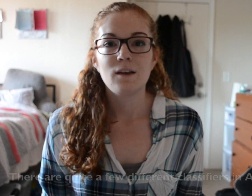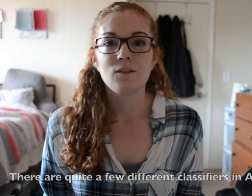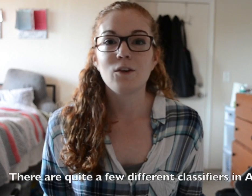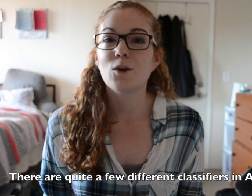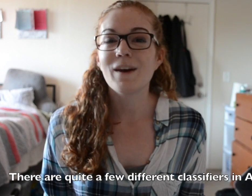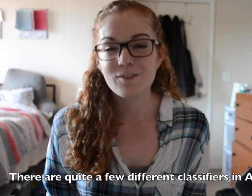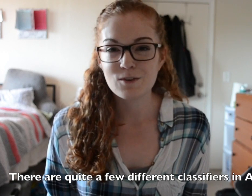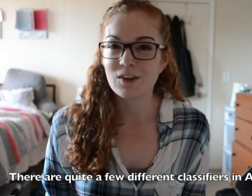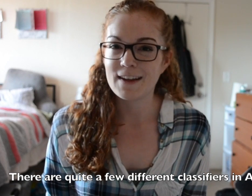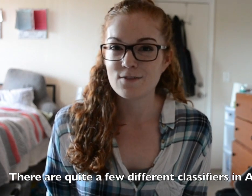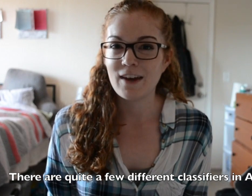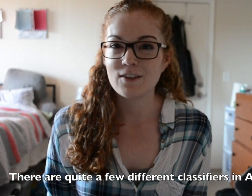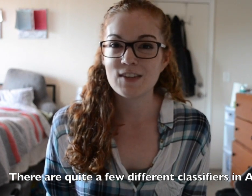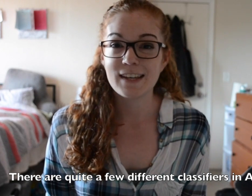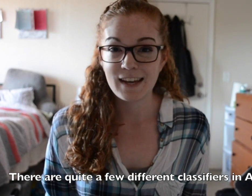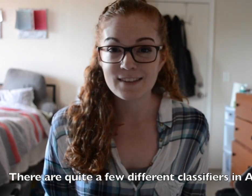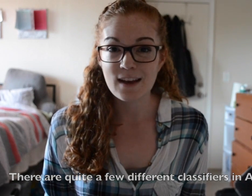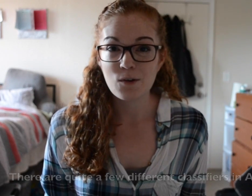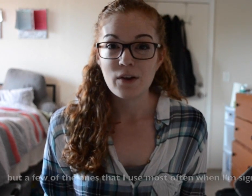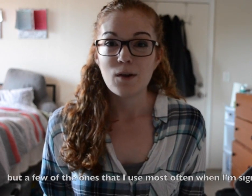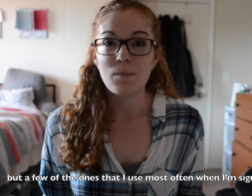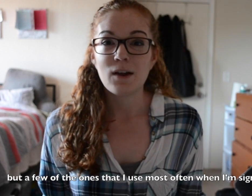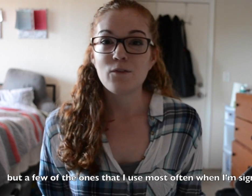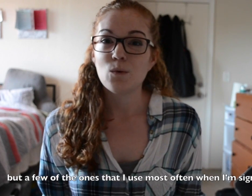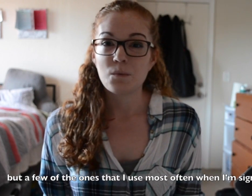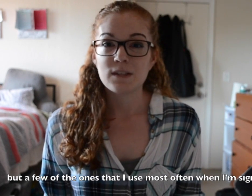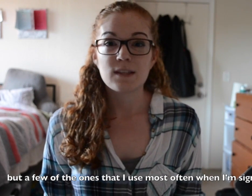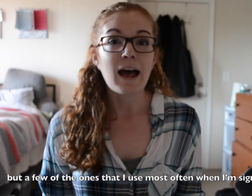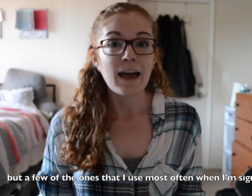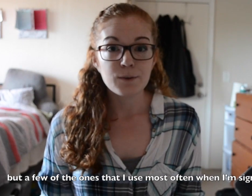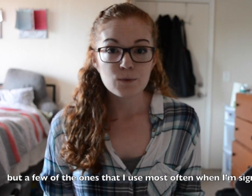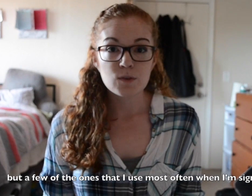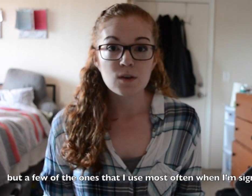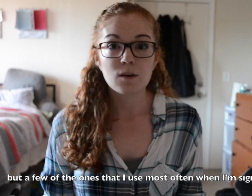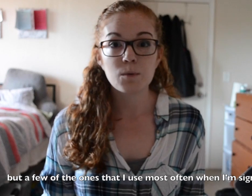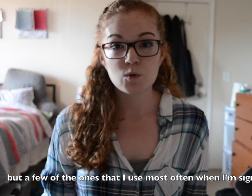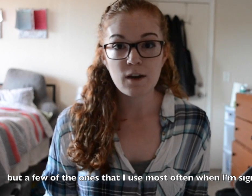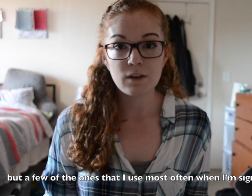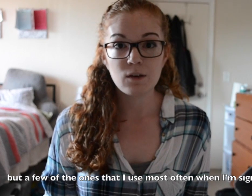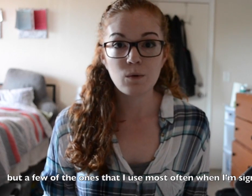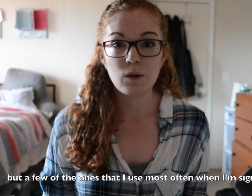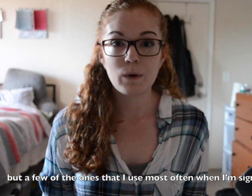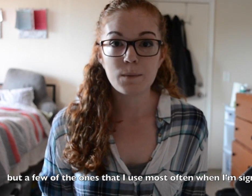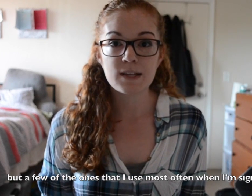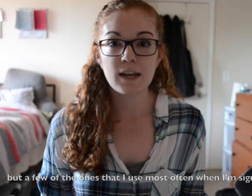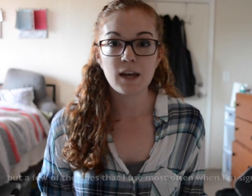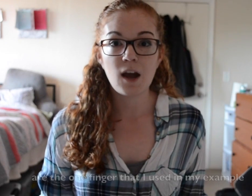So there are quite a few different classifiers in ASL, but a few of the ones that I use most often and when I'm signing